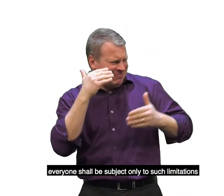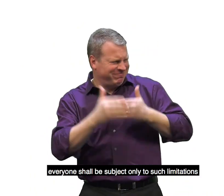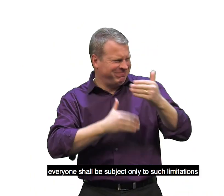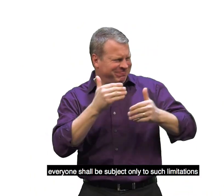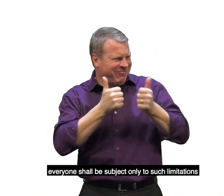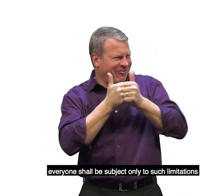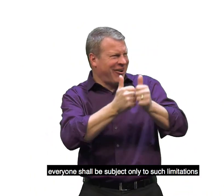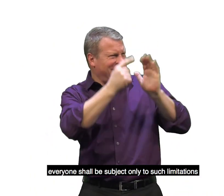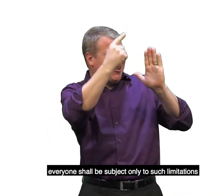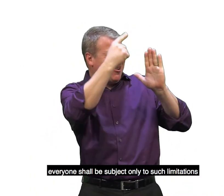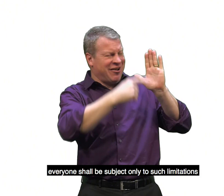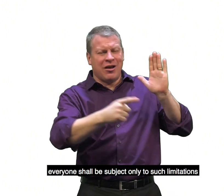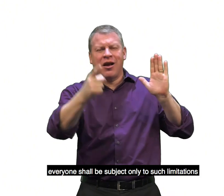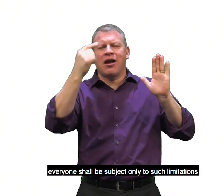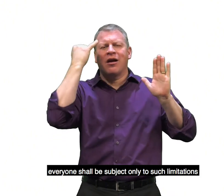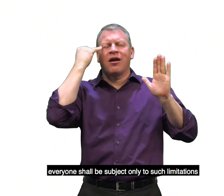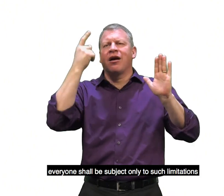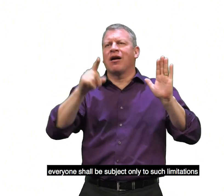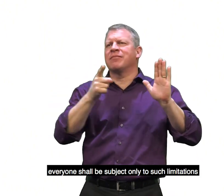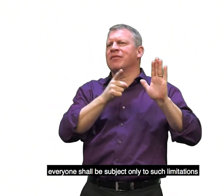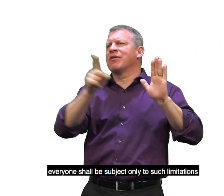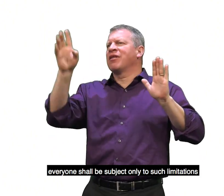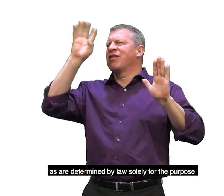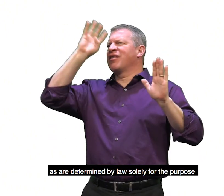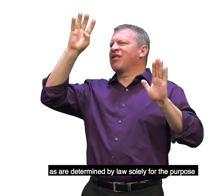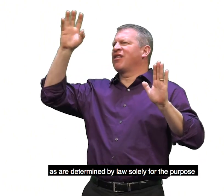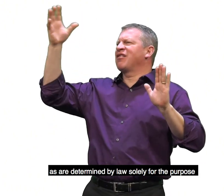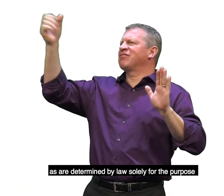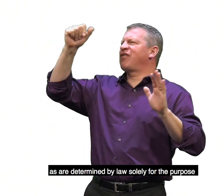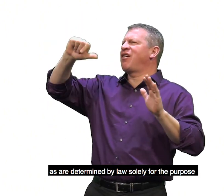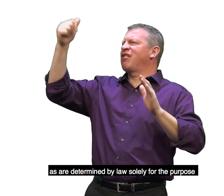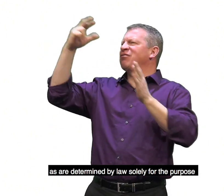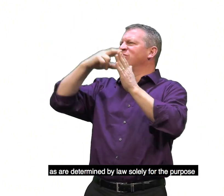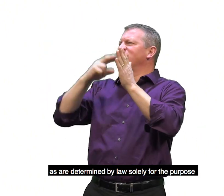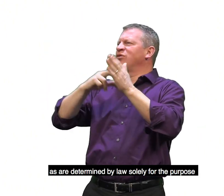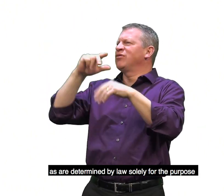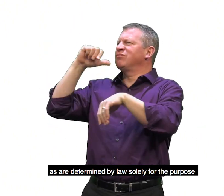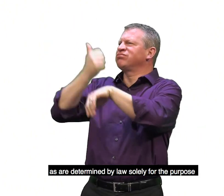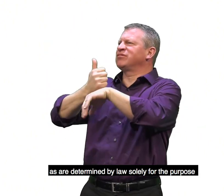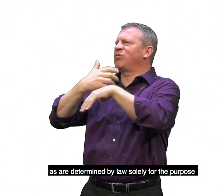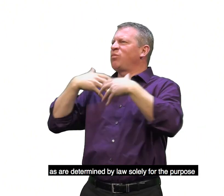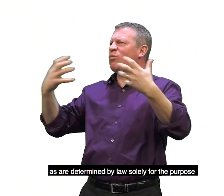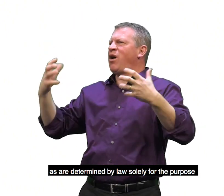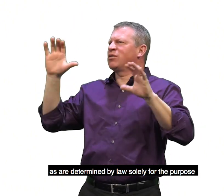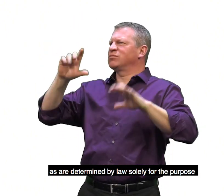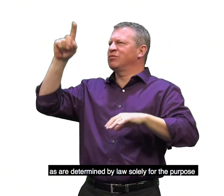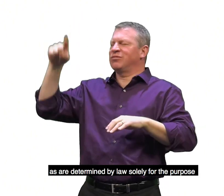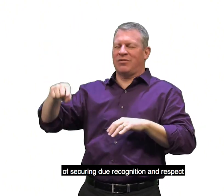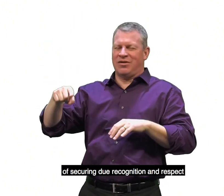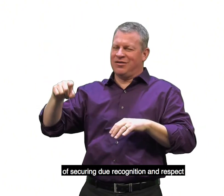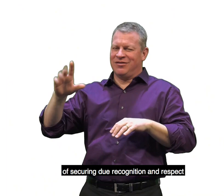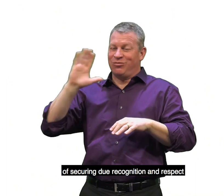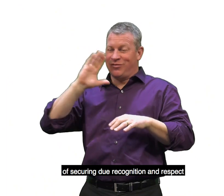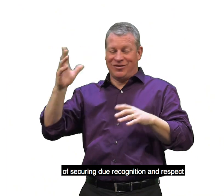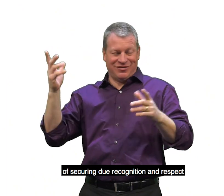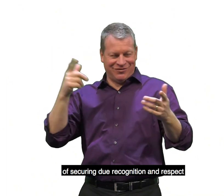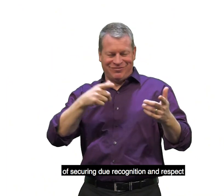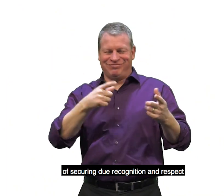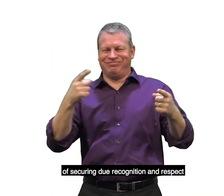shall be subject only to such limitations as are determined by law solely for the purpose of securing due